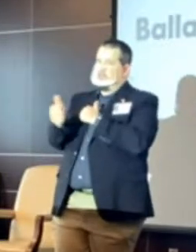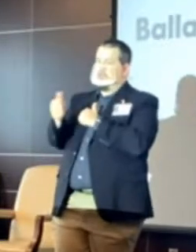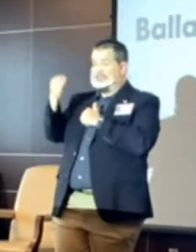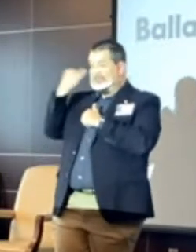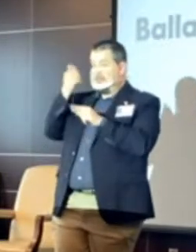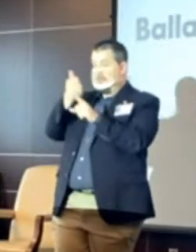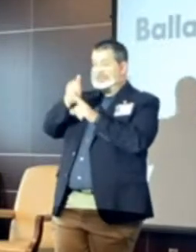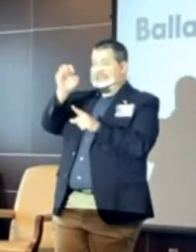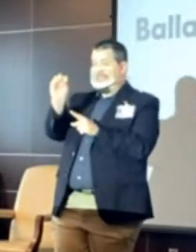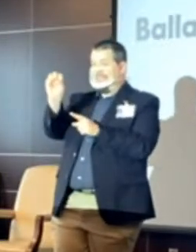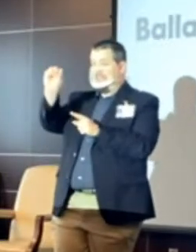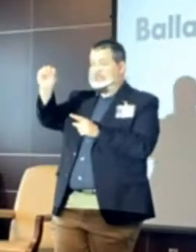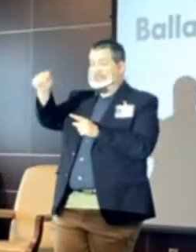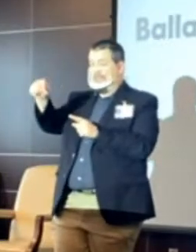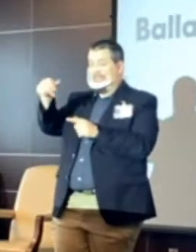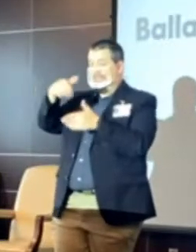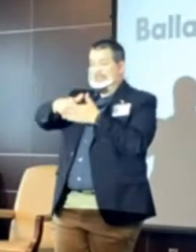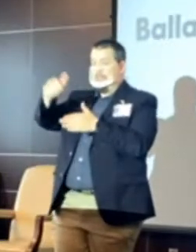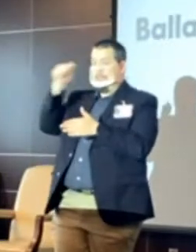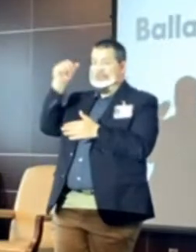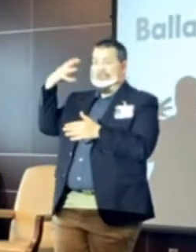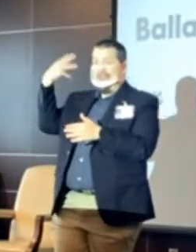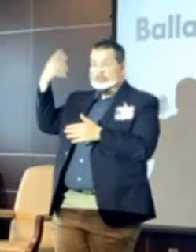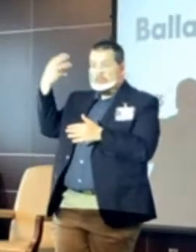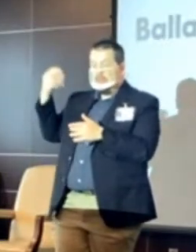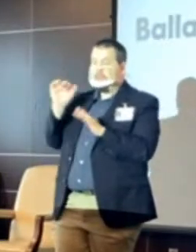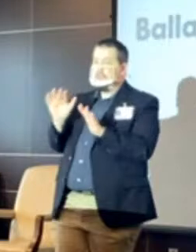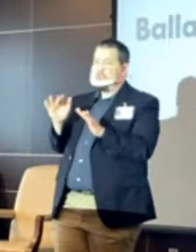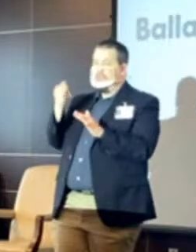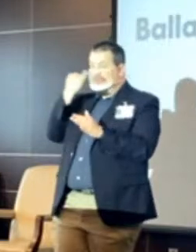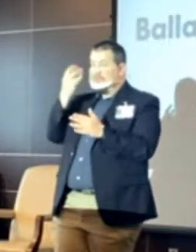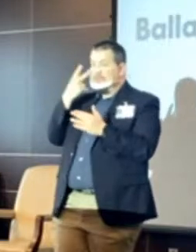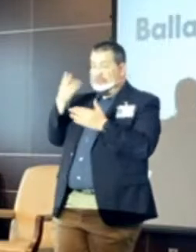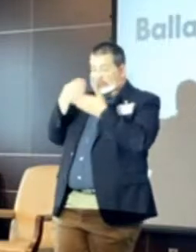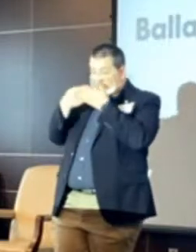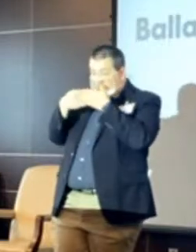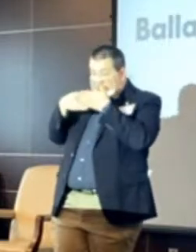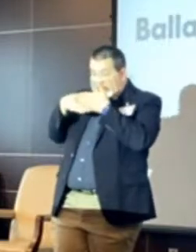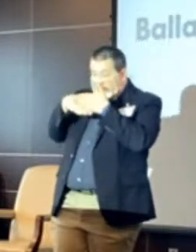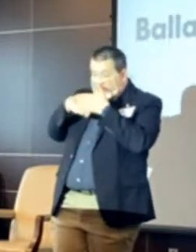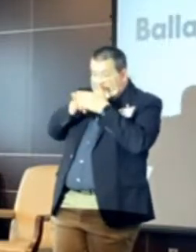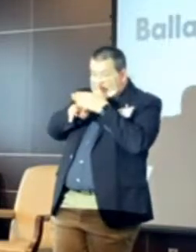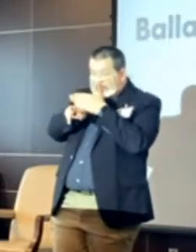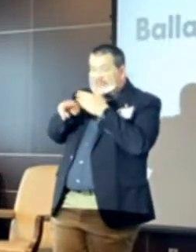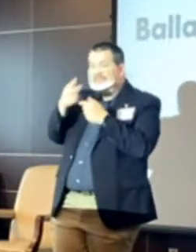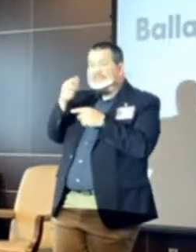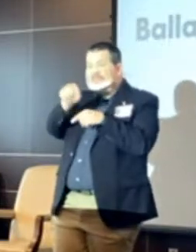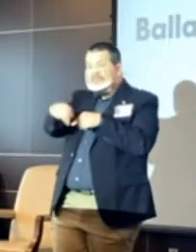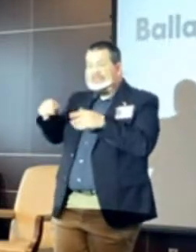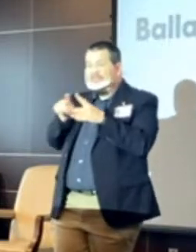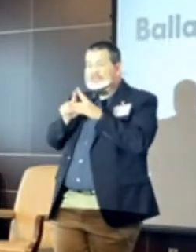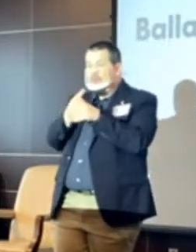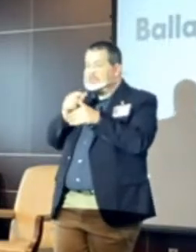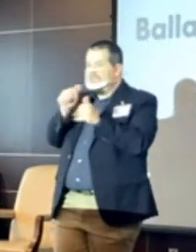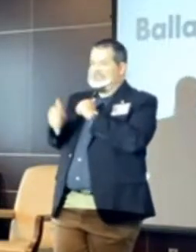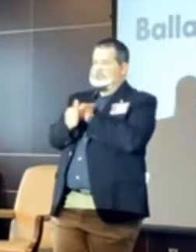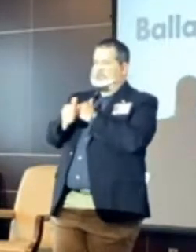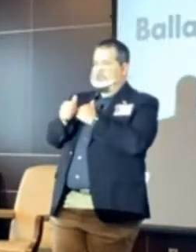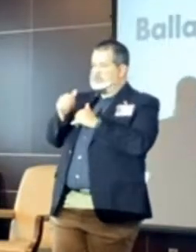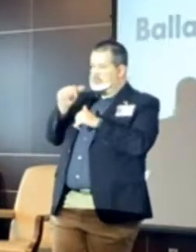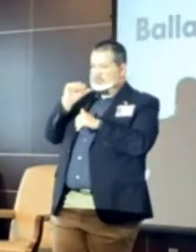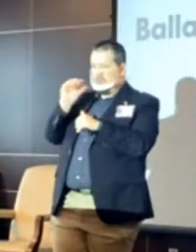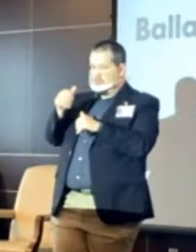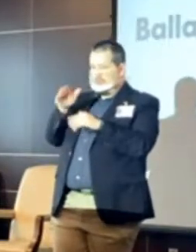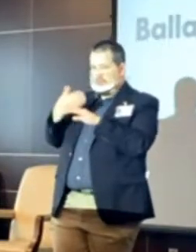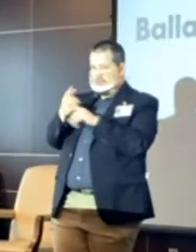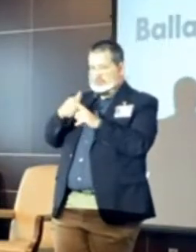a EMT in the back of an ambulance helping deliver a patient. They realized that they were not going to make it to the